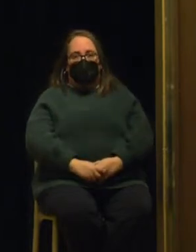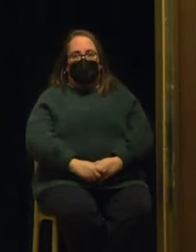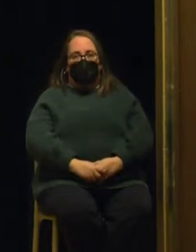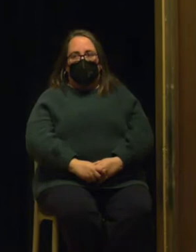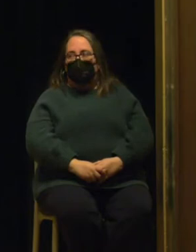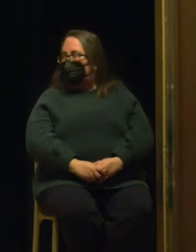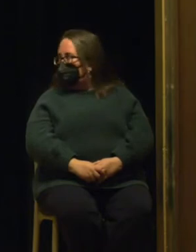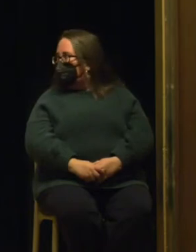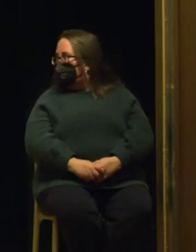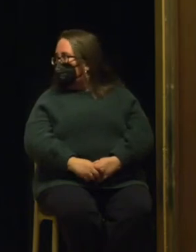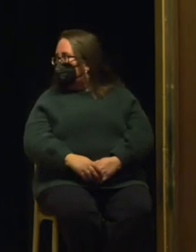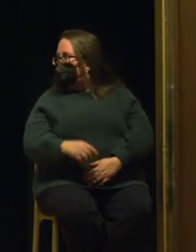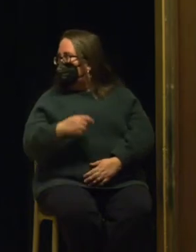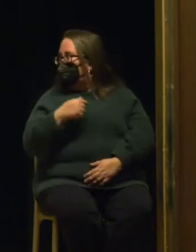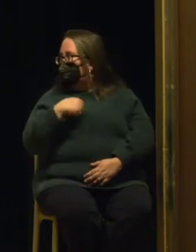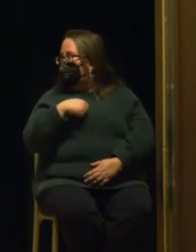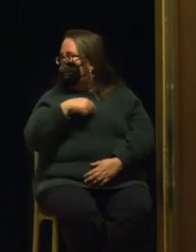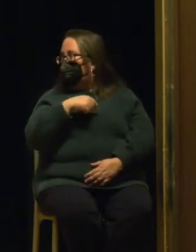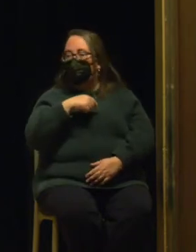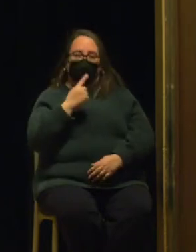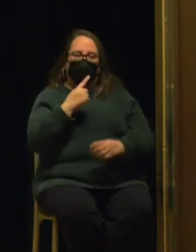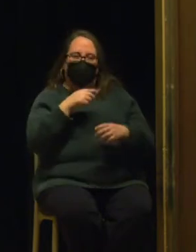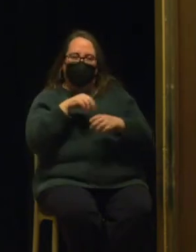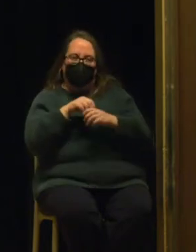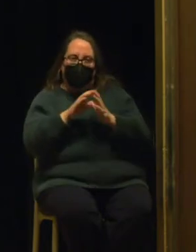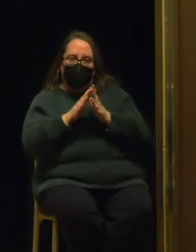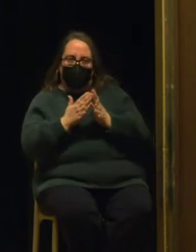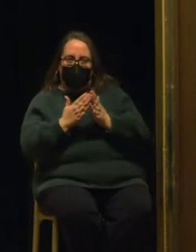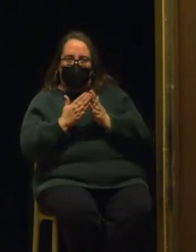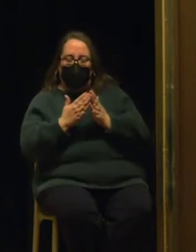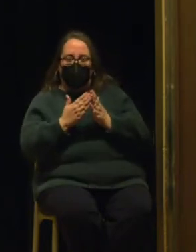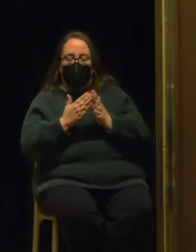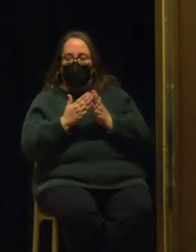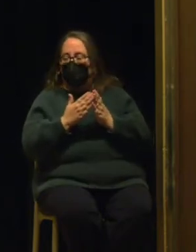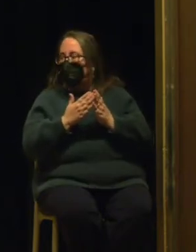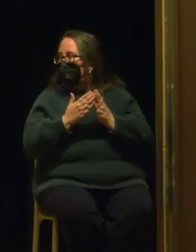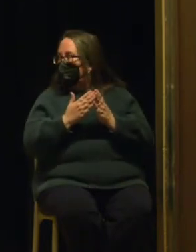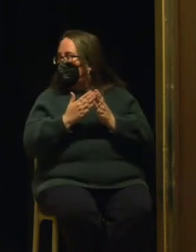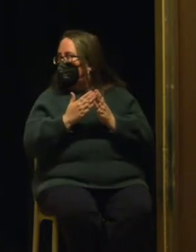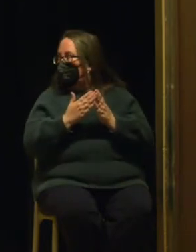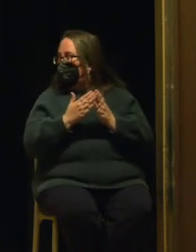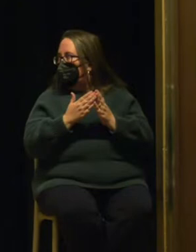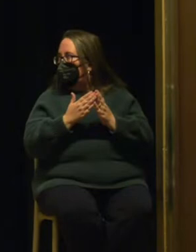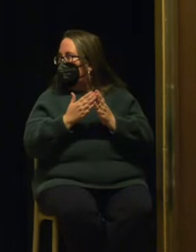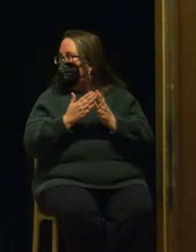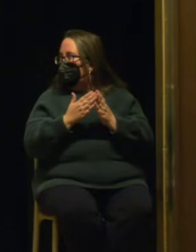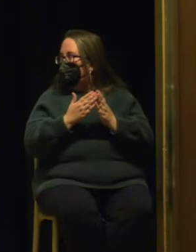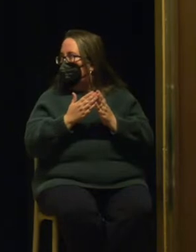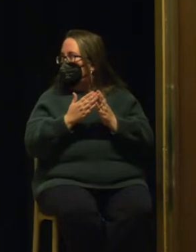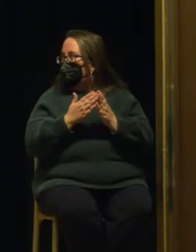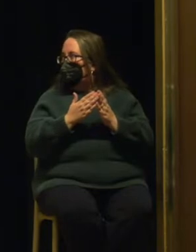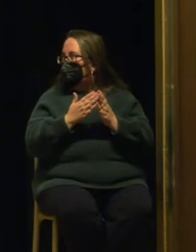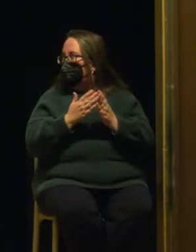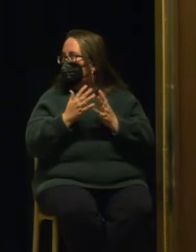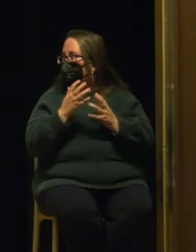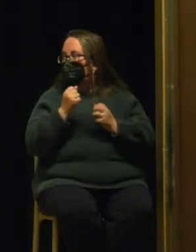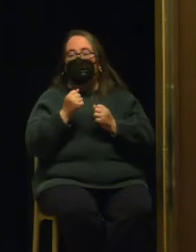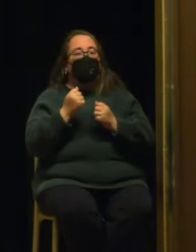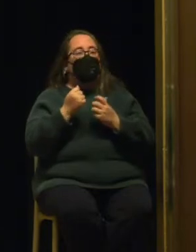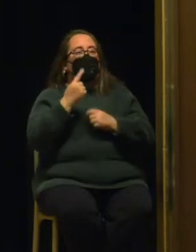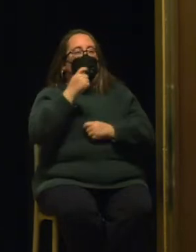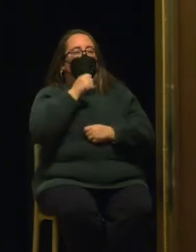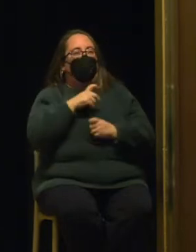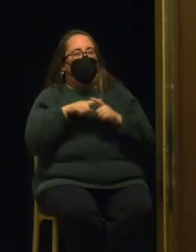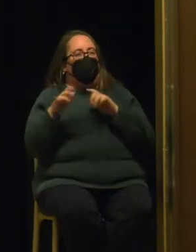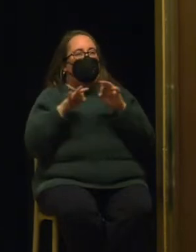CFO, I talk about this in the book, that wasn't really competent, and she couldn't explain something on an analyst call,